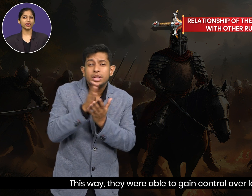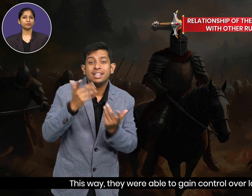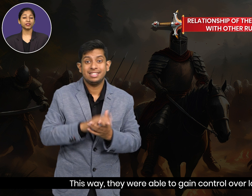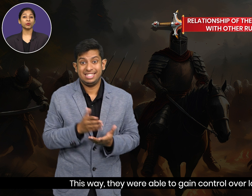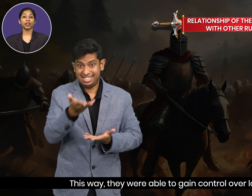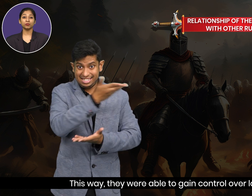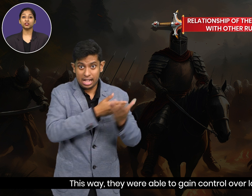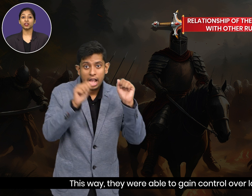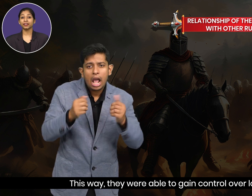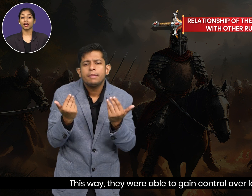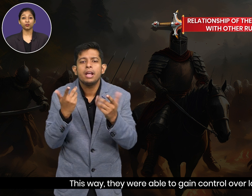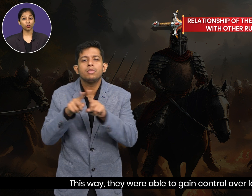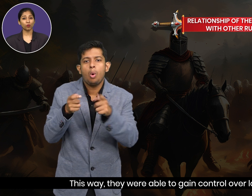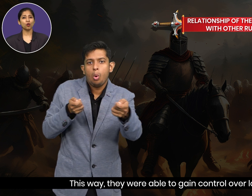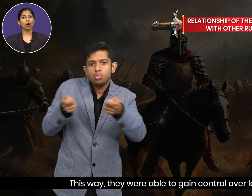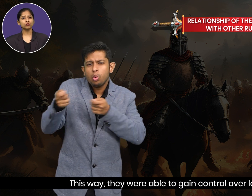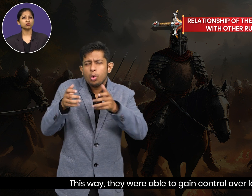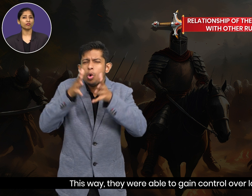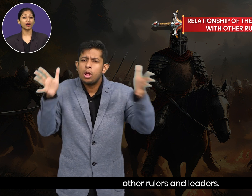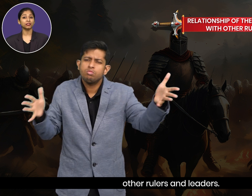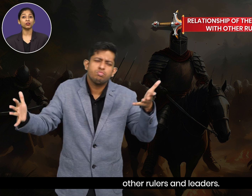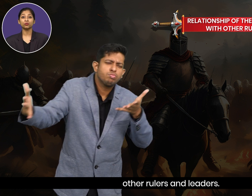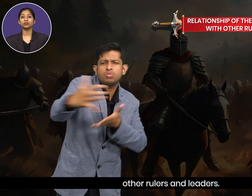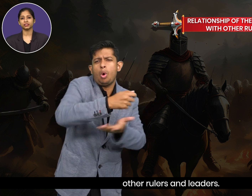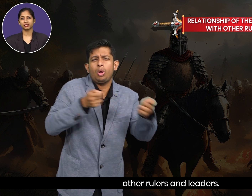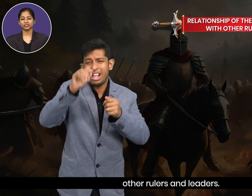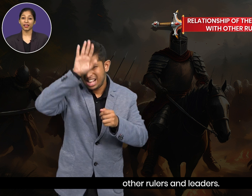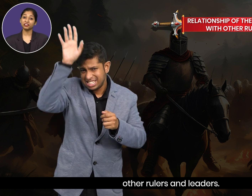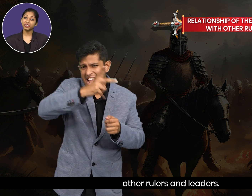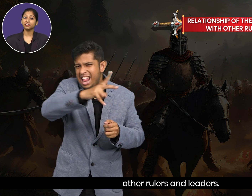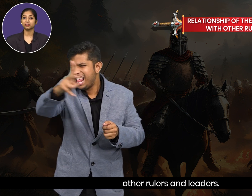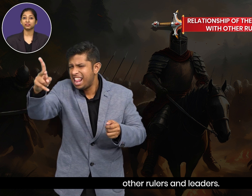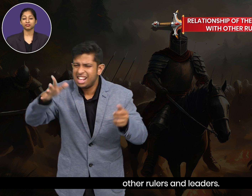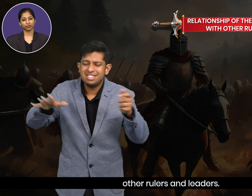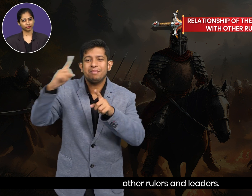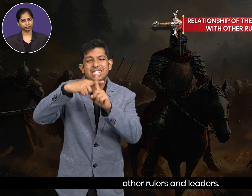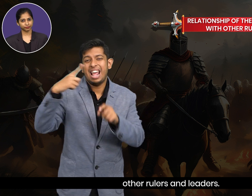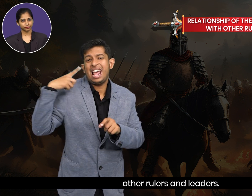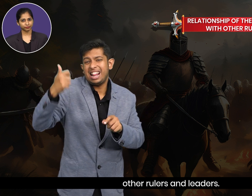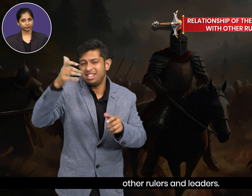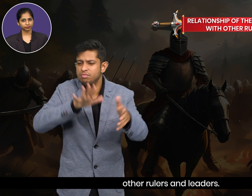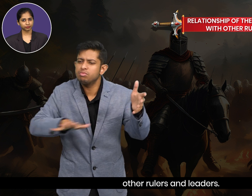This way, they were able to gain control over lots of other rulers and leaders.